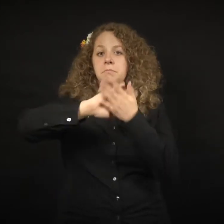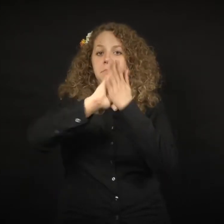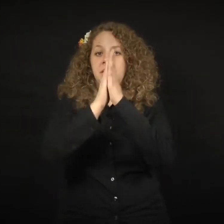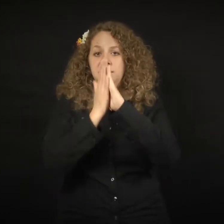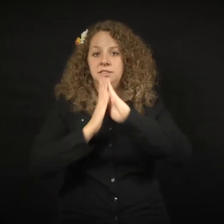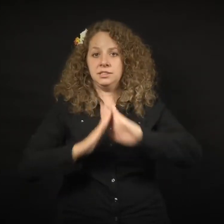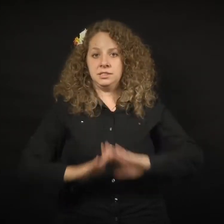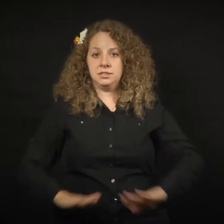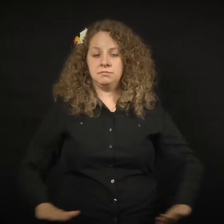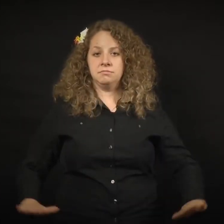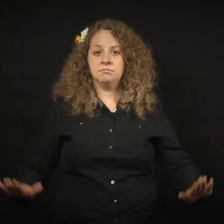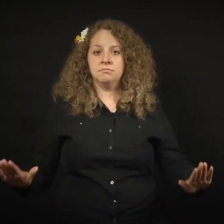Peace.